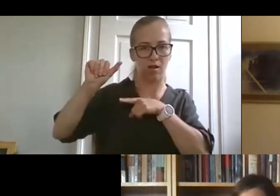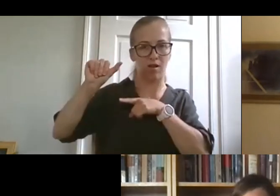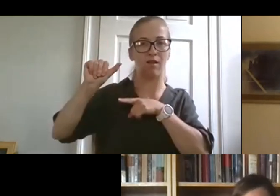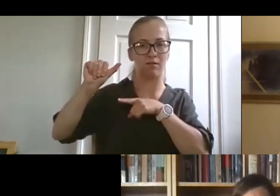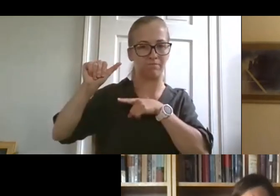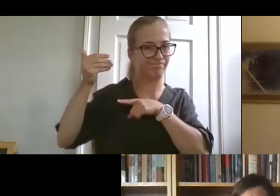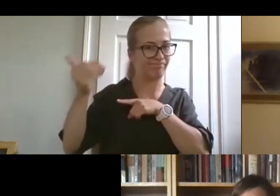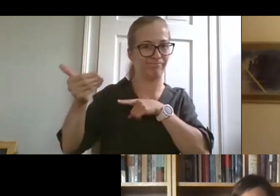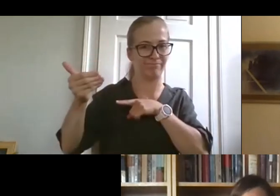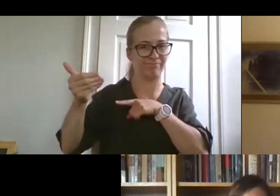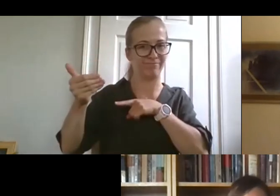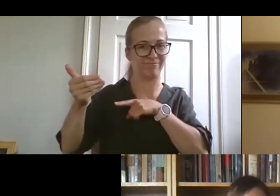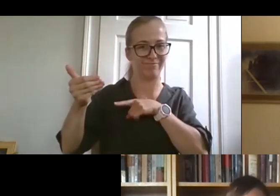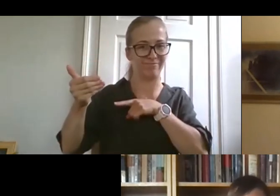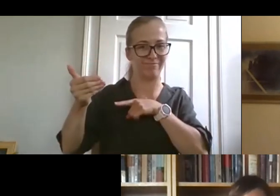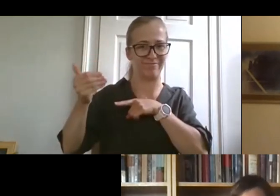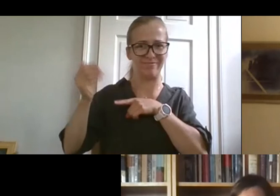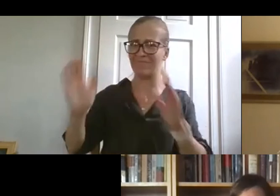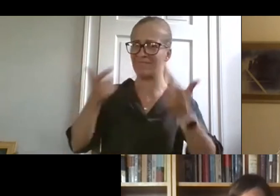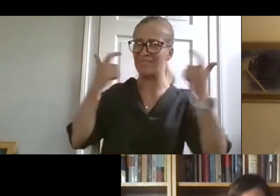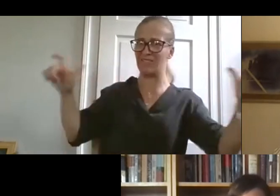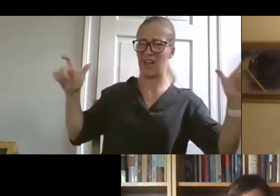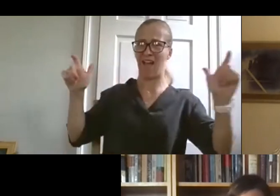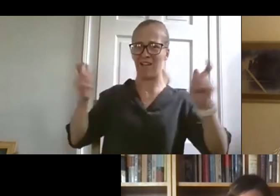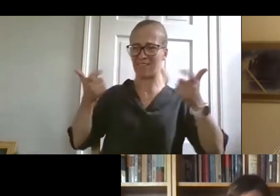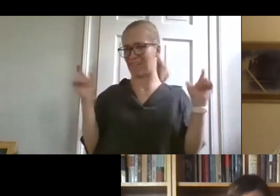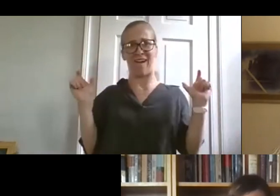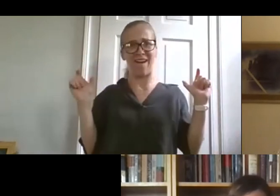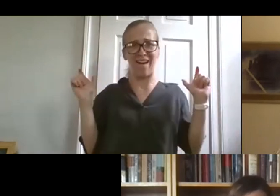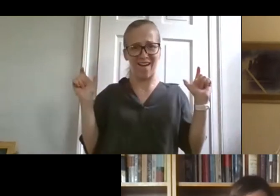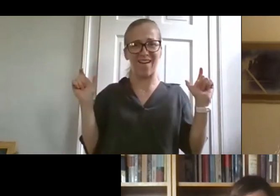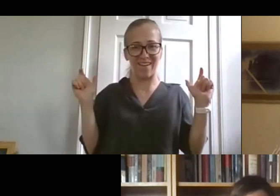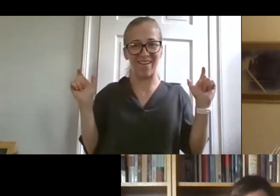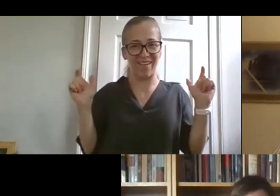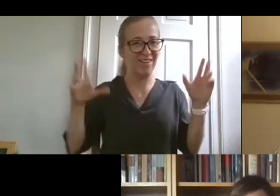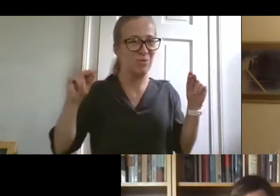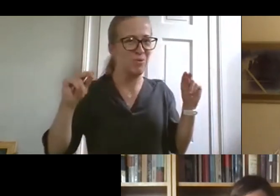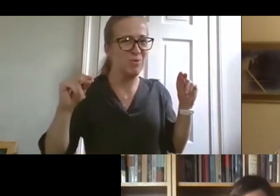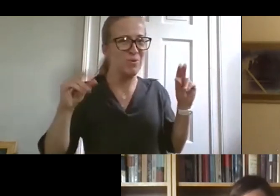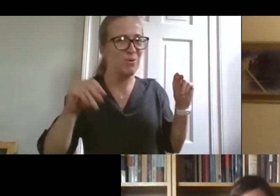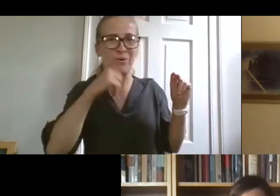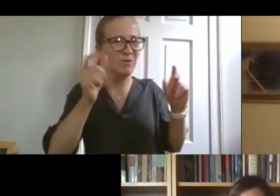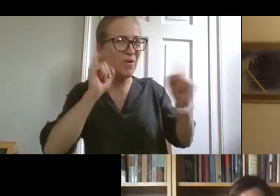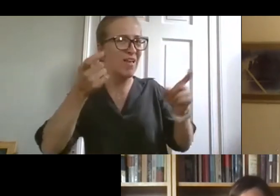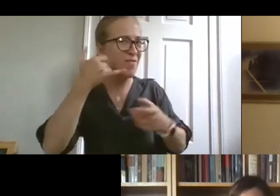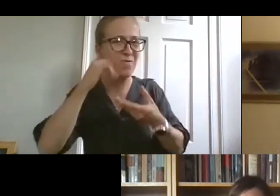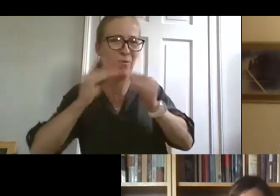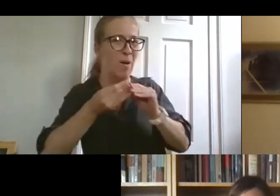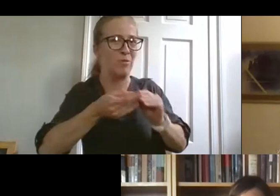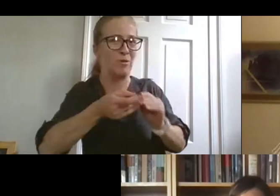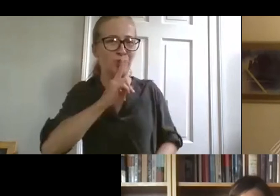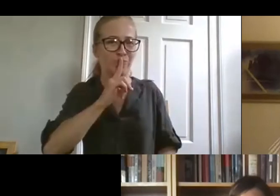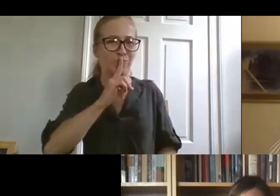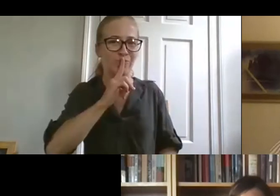that's the moral. Tall order, tall order. Yeah, don't give out your cell phone after this.